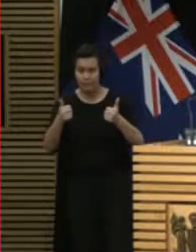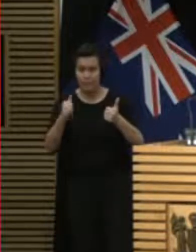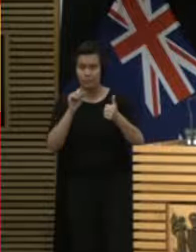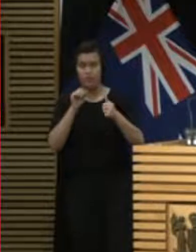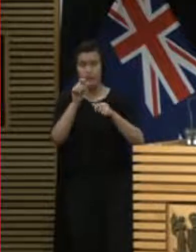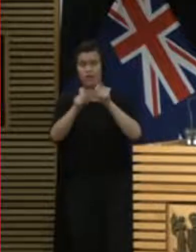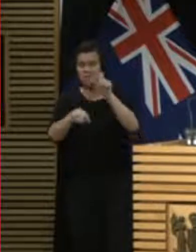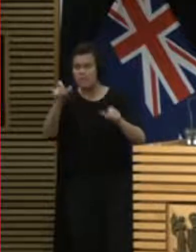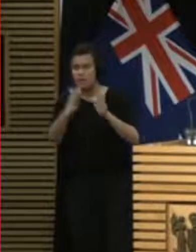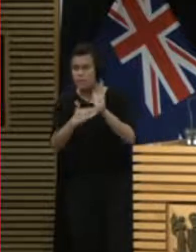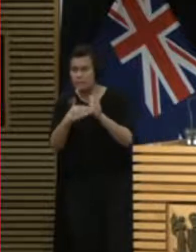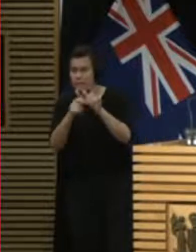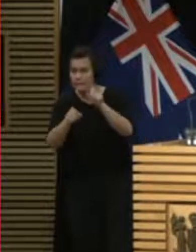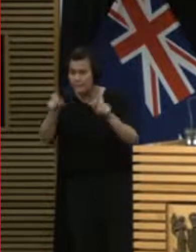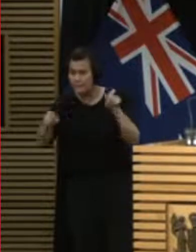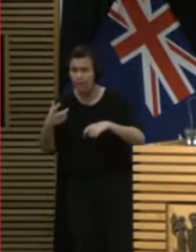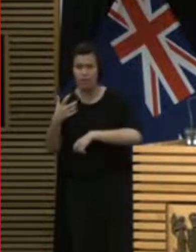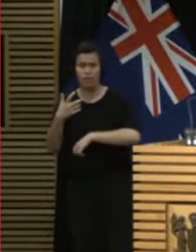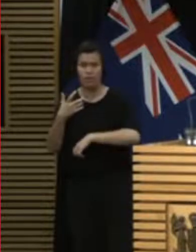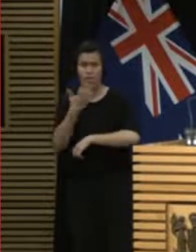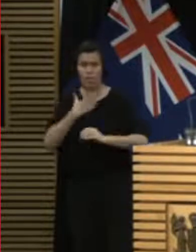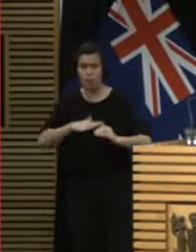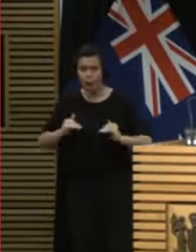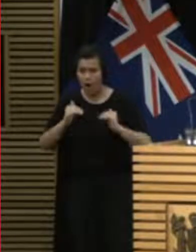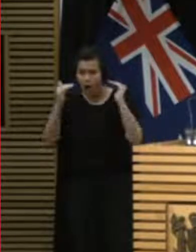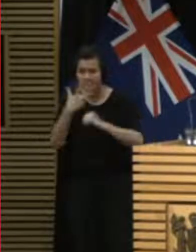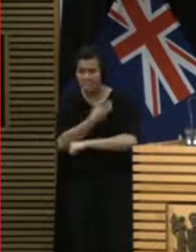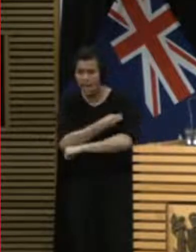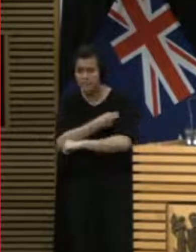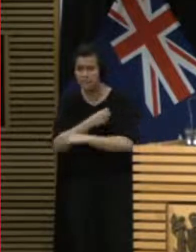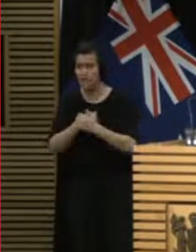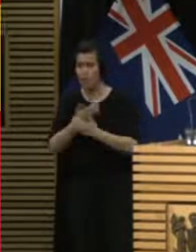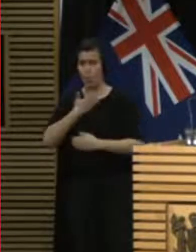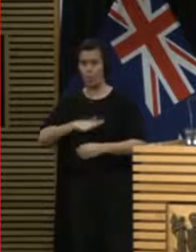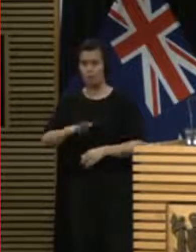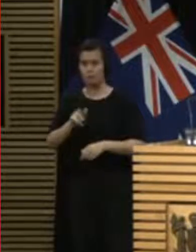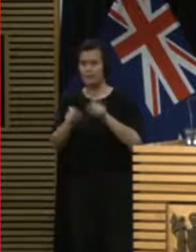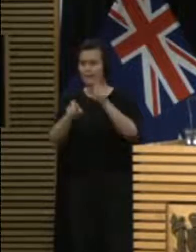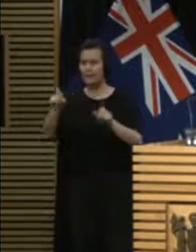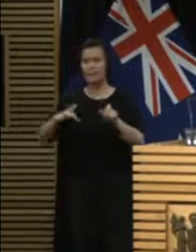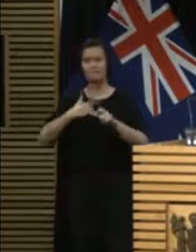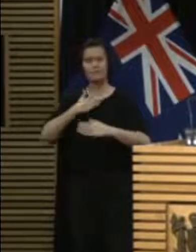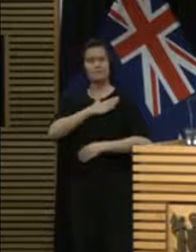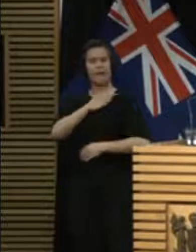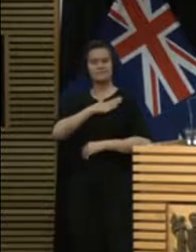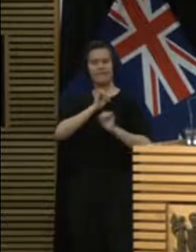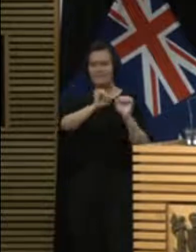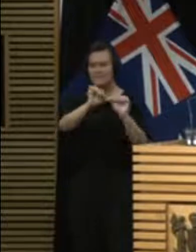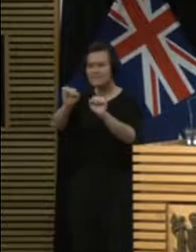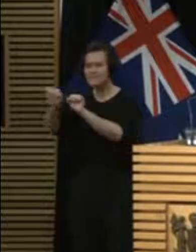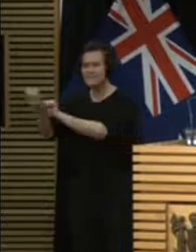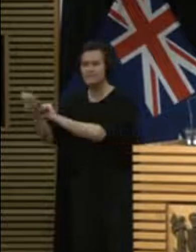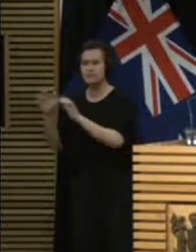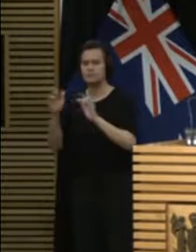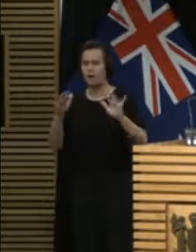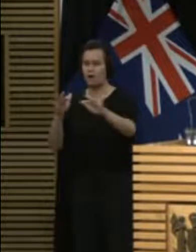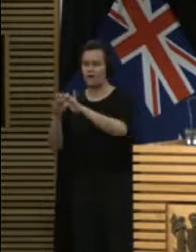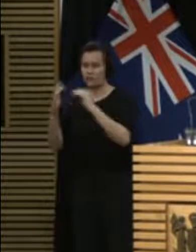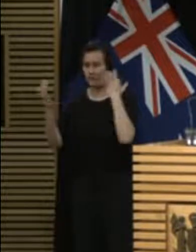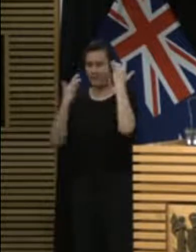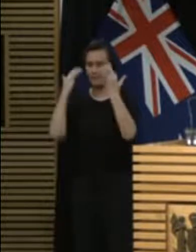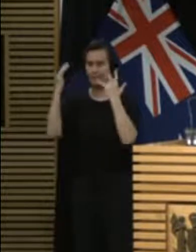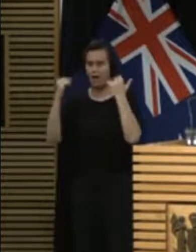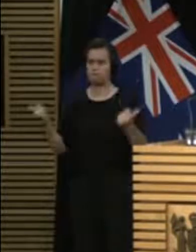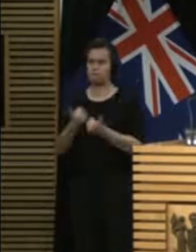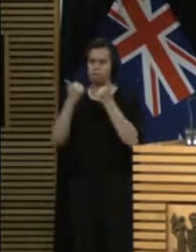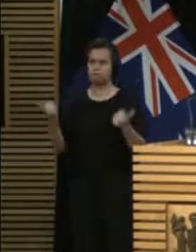people are highly vaccinated and that people can have confidence in the places that they enter means that it's appropriate to move forward with this. Say it's likely